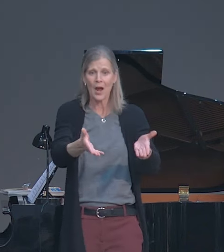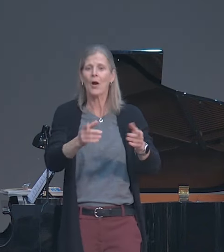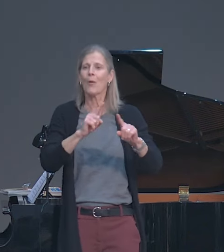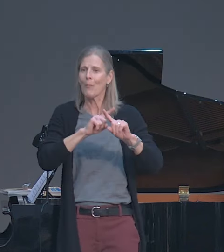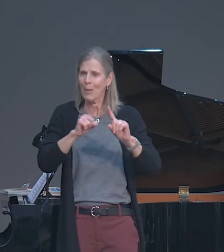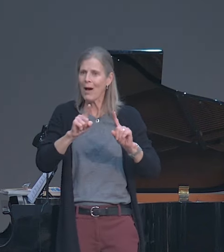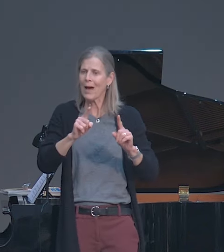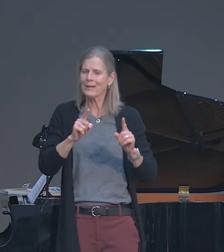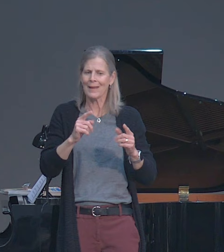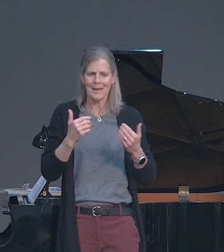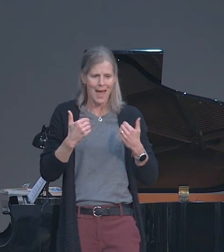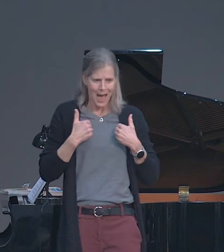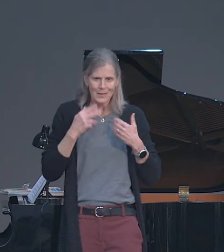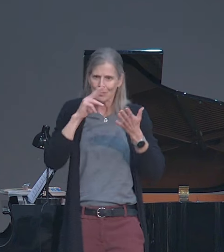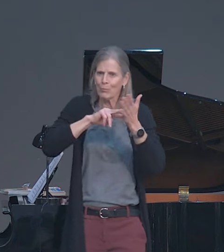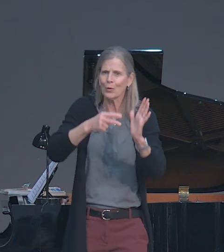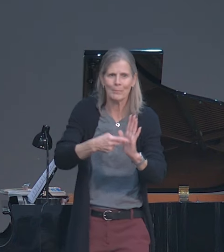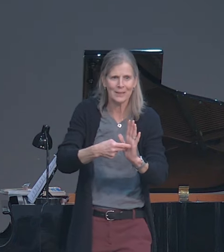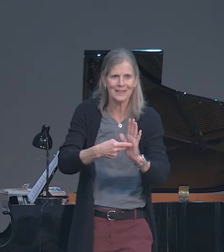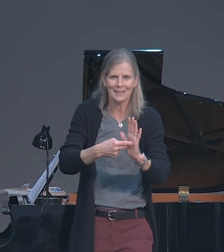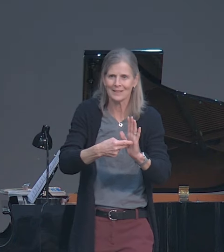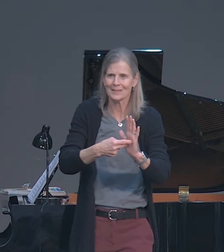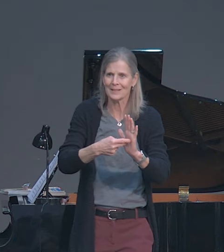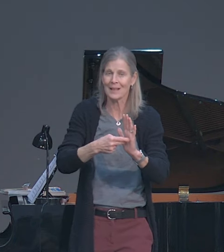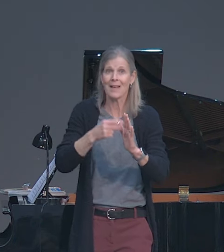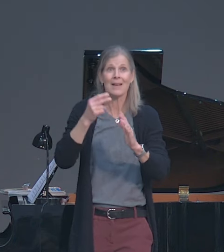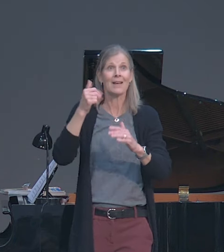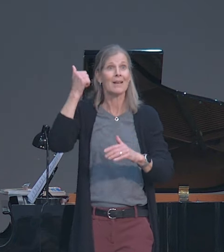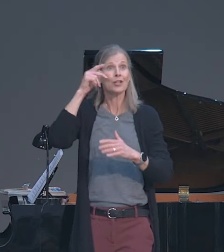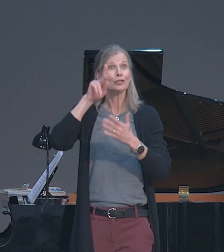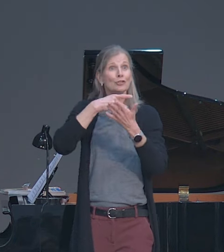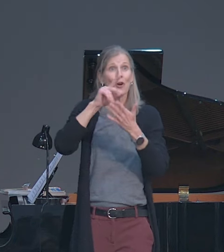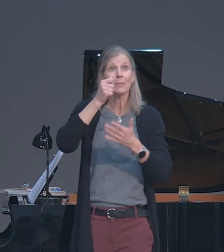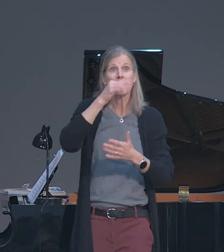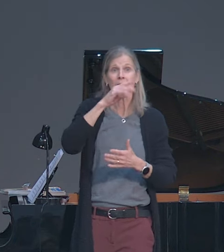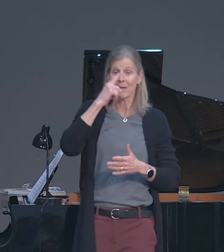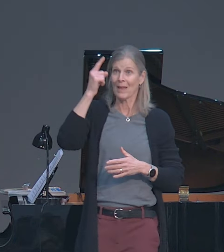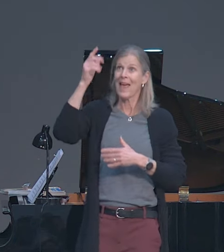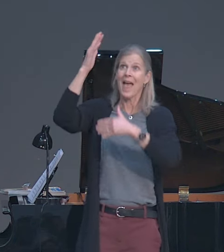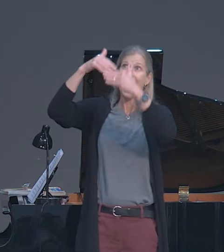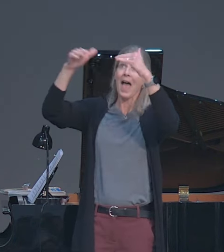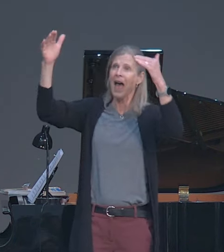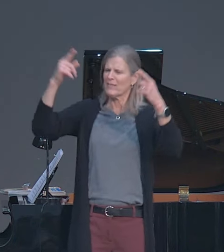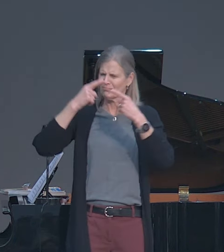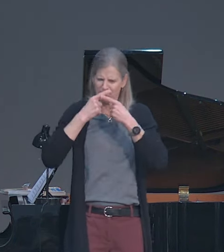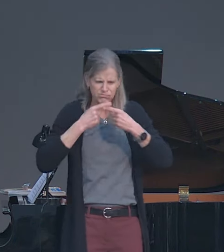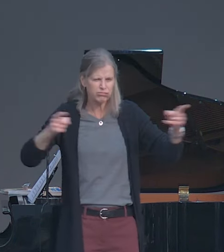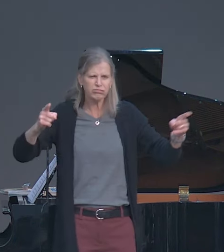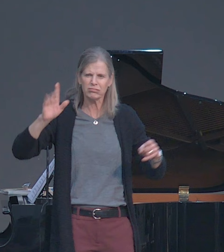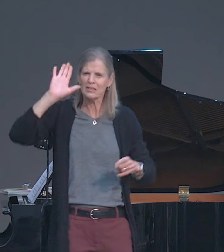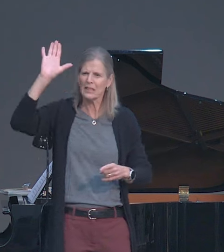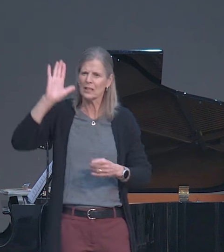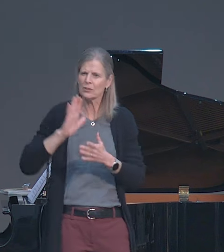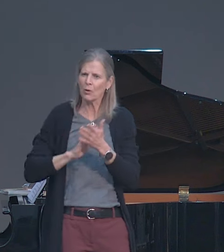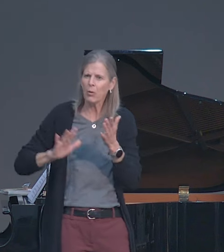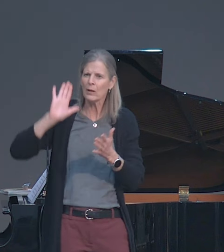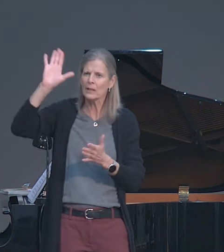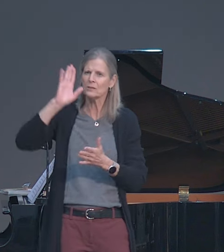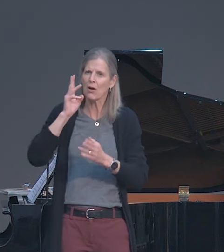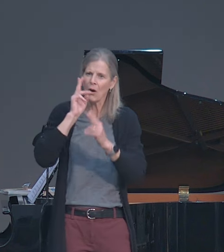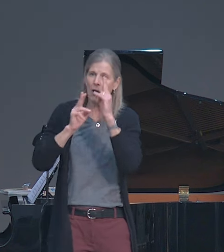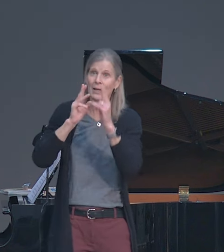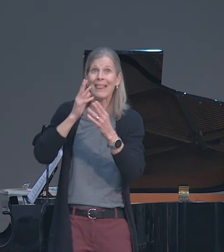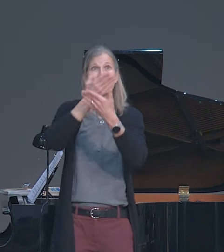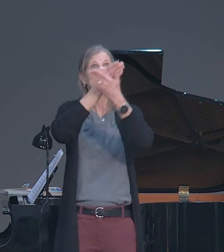does something. Psalm 19:1 says, "The heavens declare the glory of God, and the sky above proclaims